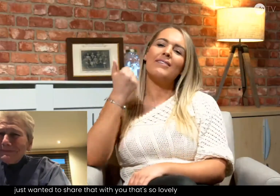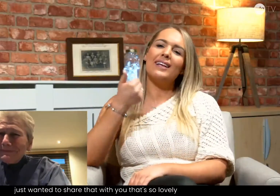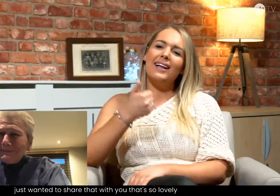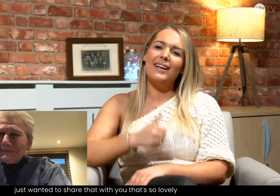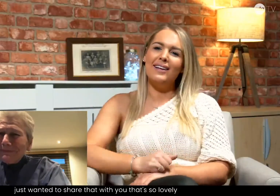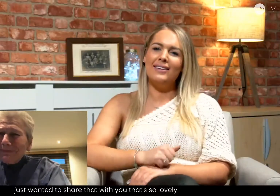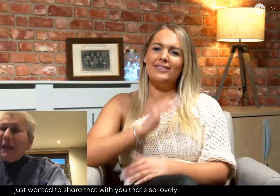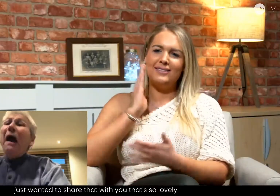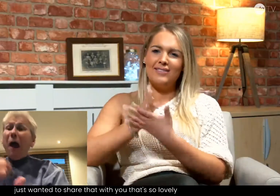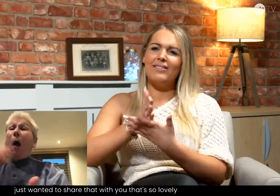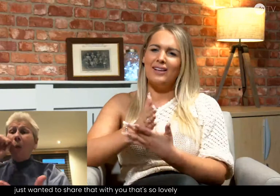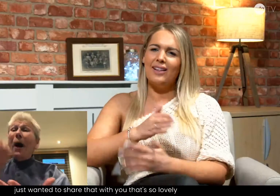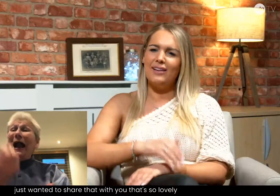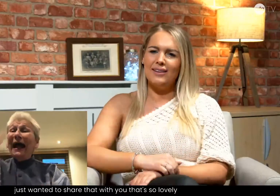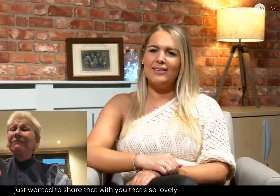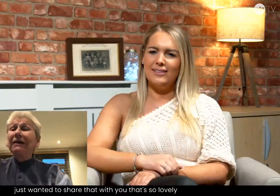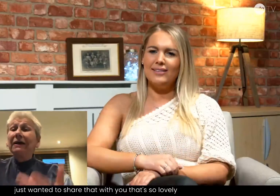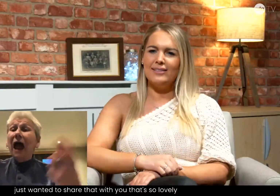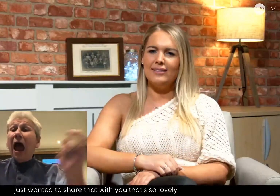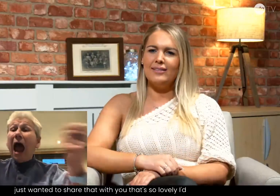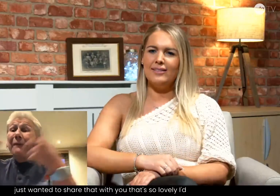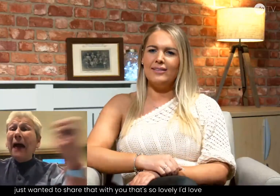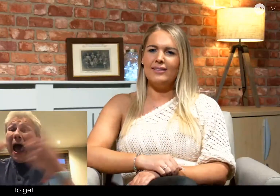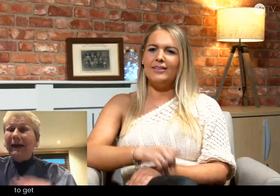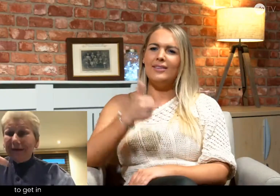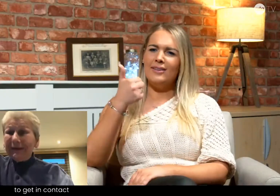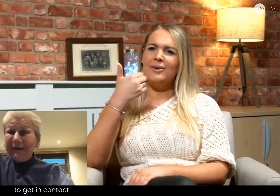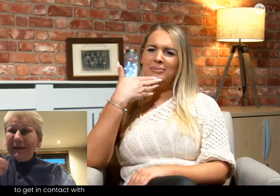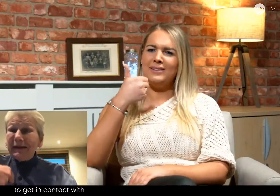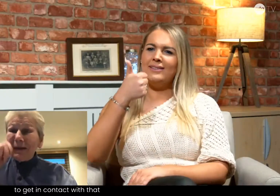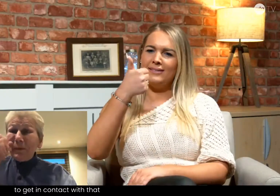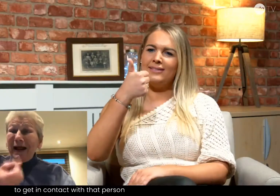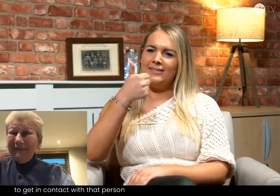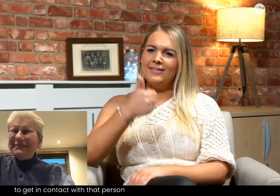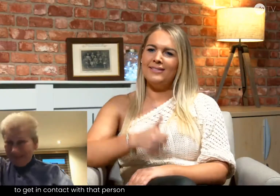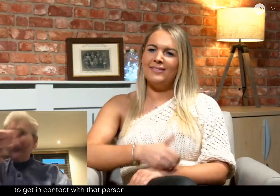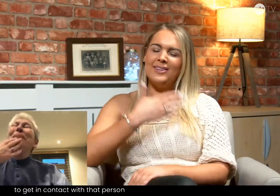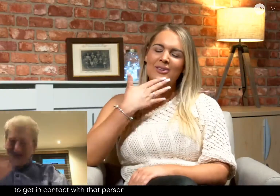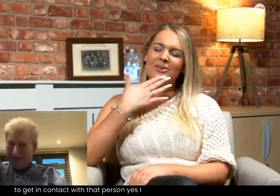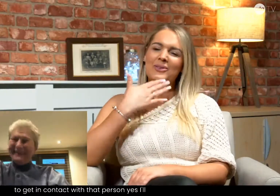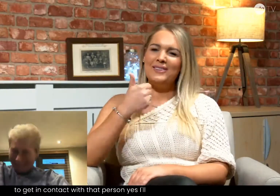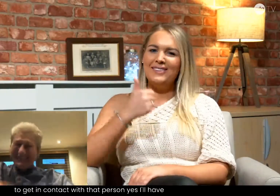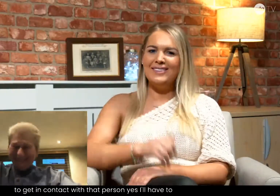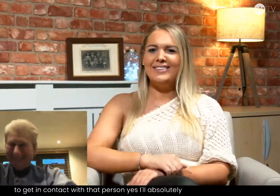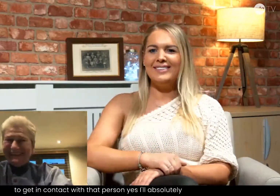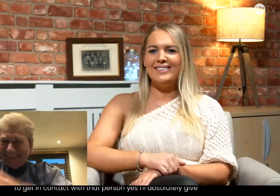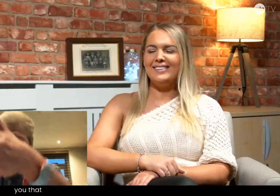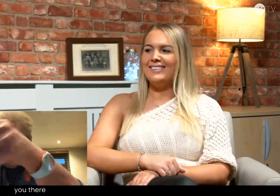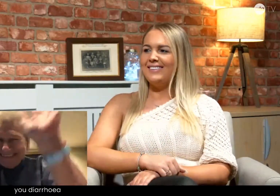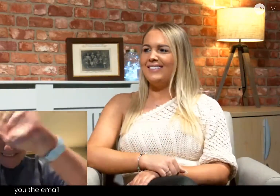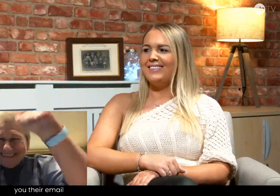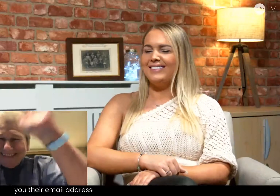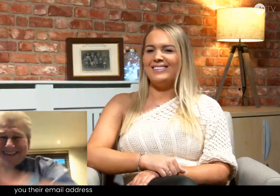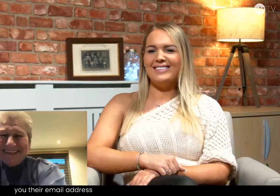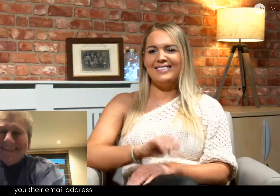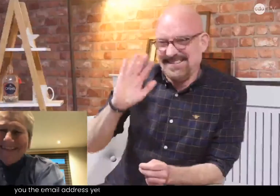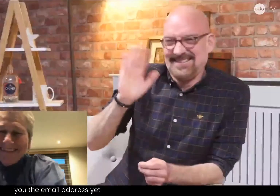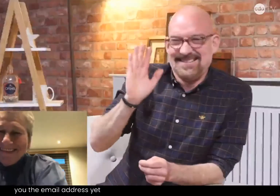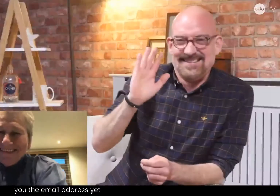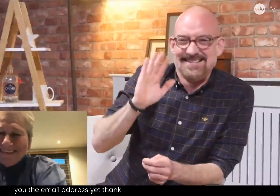Oh, I'd love to get in contact with that person. Yes, I'll absolutely give you their email address. Yeah, thank you so much. Okay,